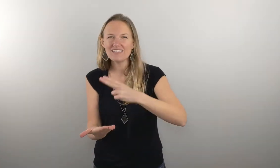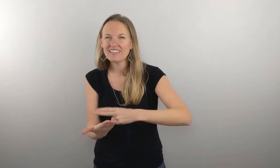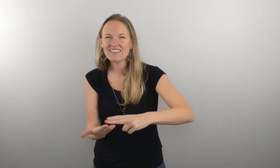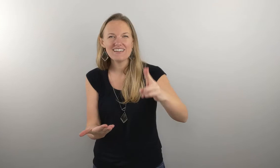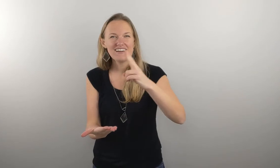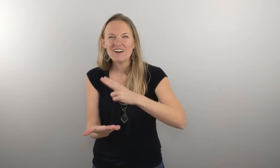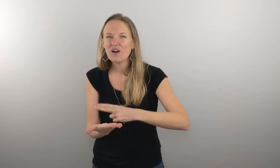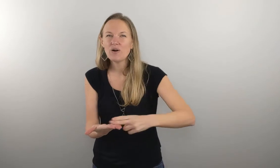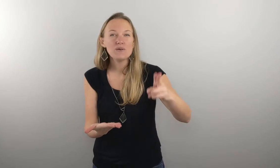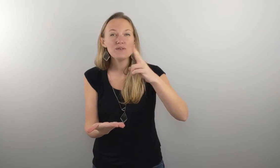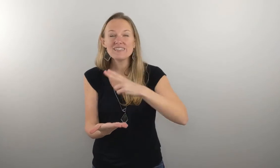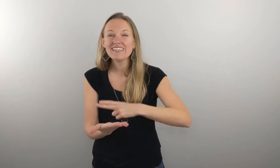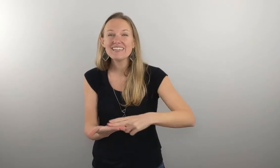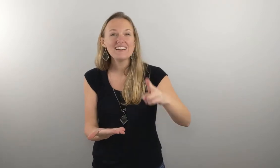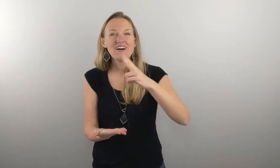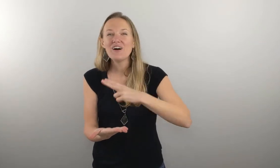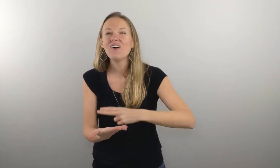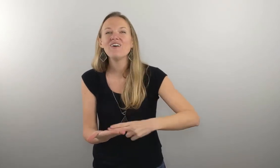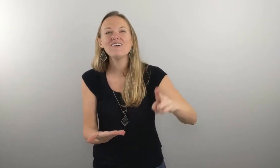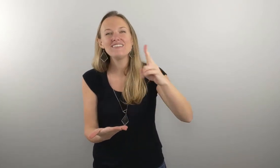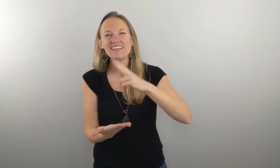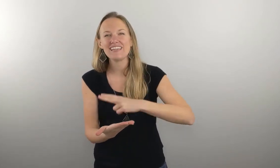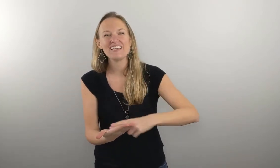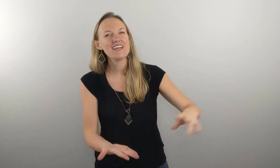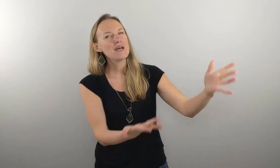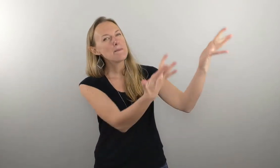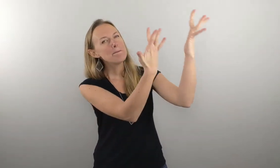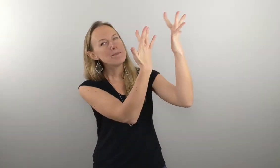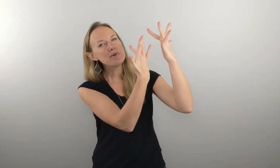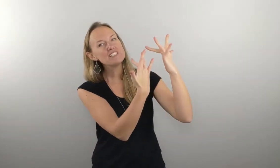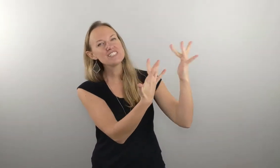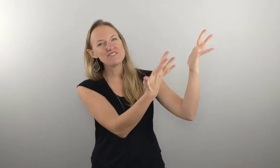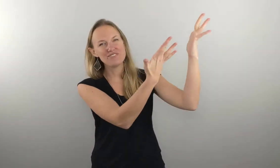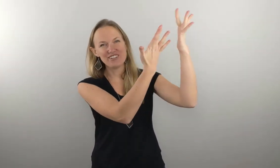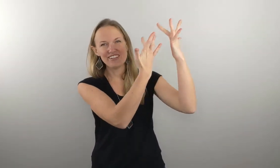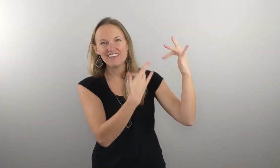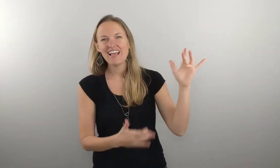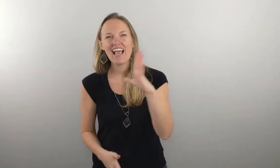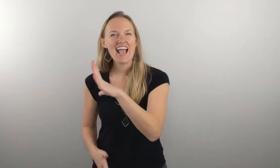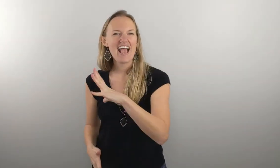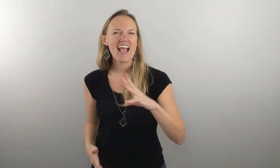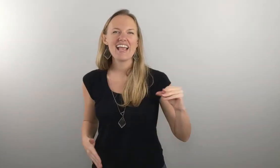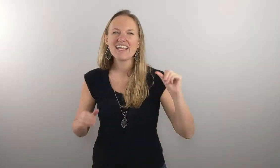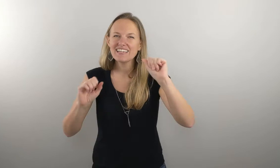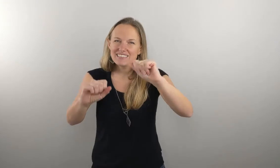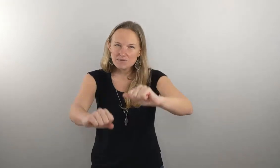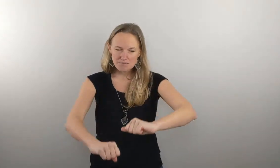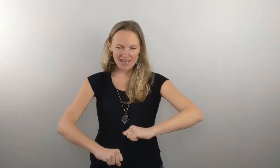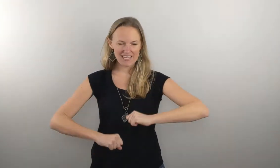Holy, holy, holy, merciful and